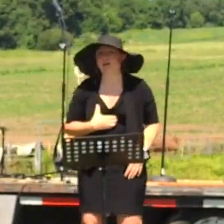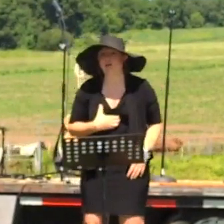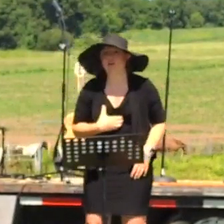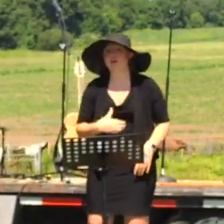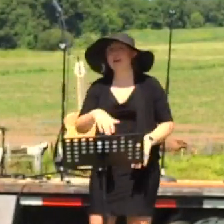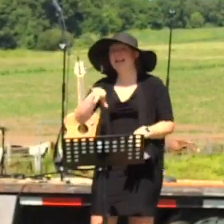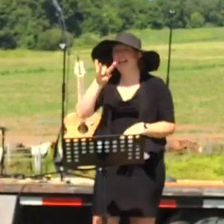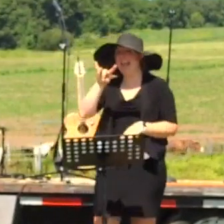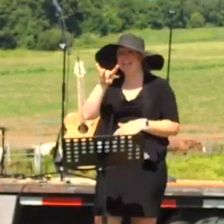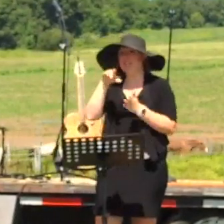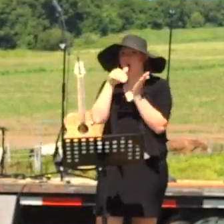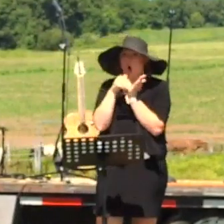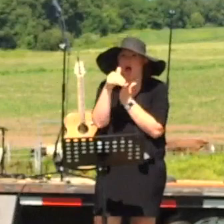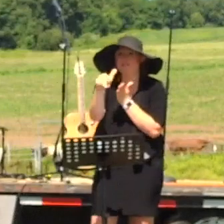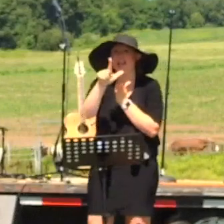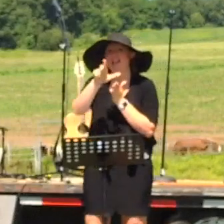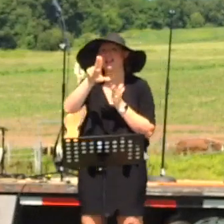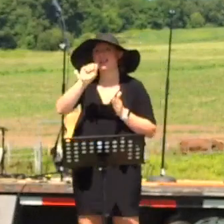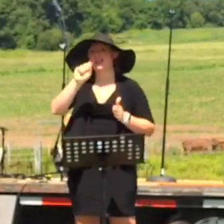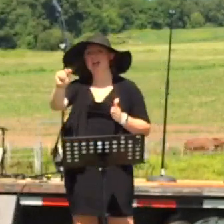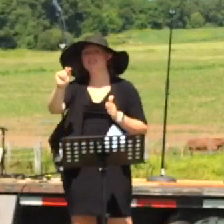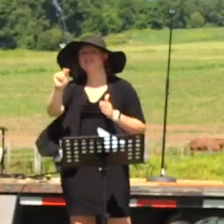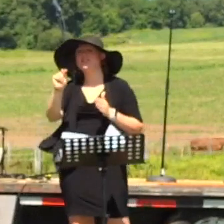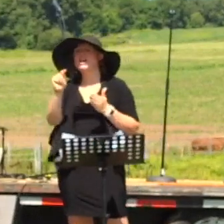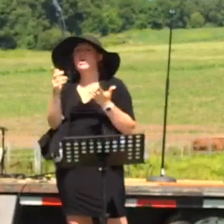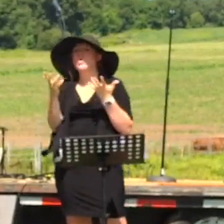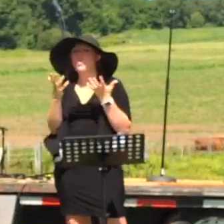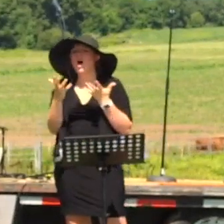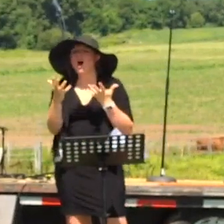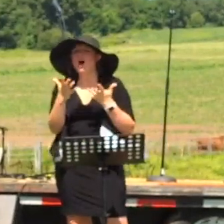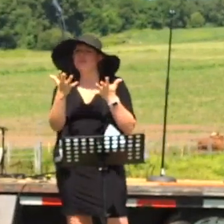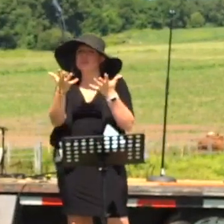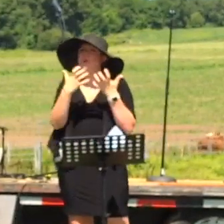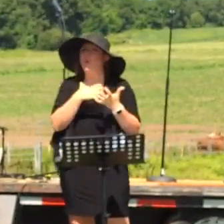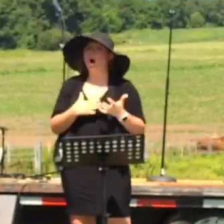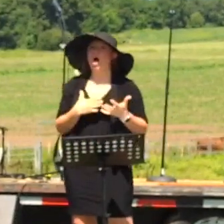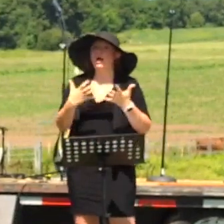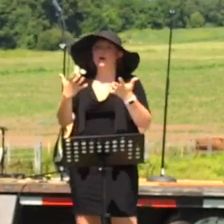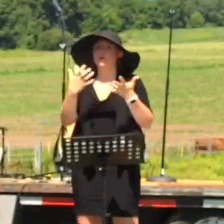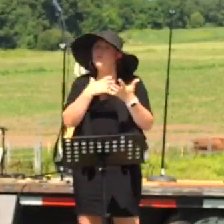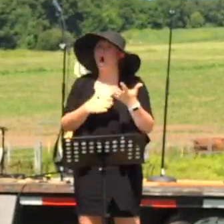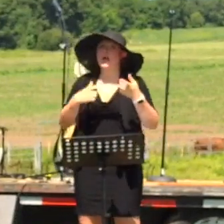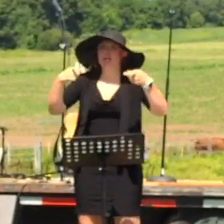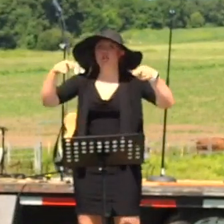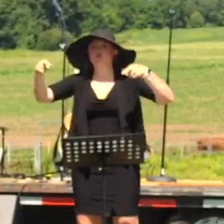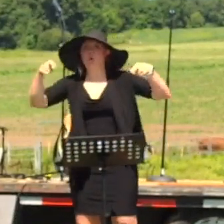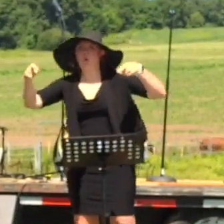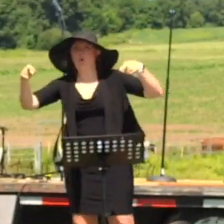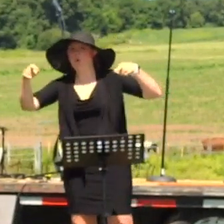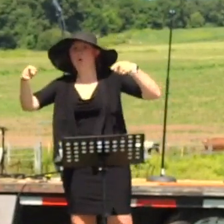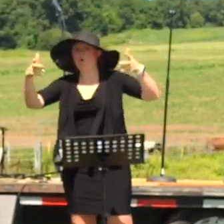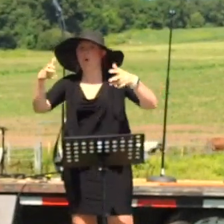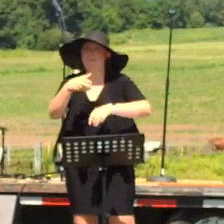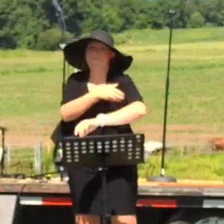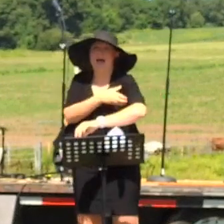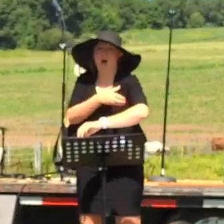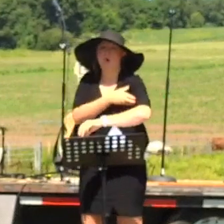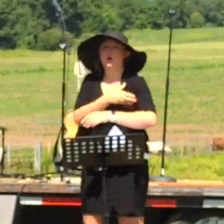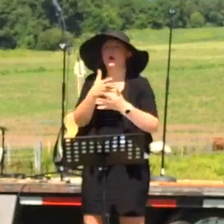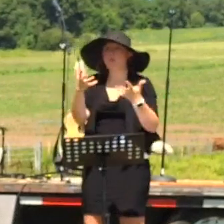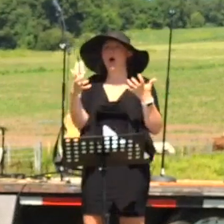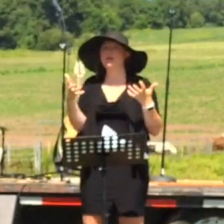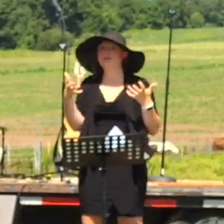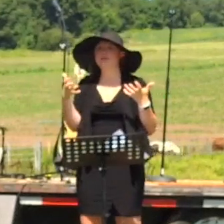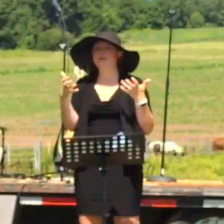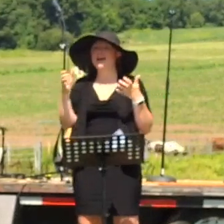oftentimes, eights' lust is displayed by the overwhelming need to be in control or to have power.